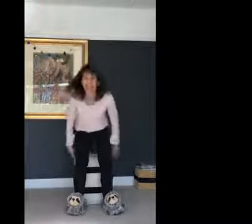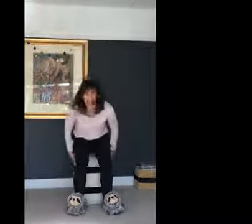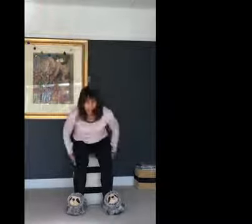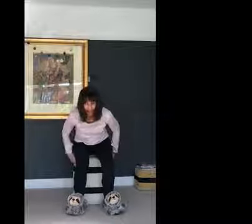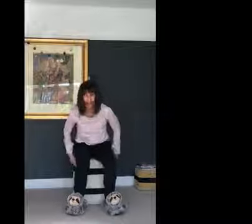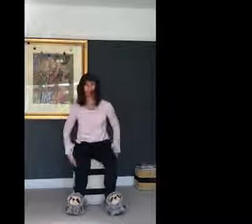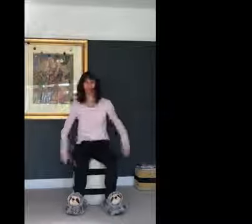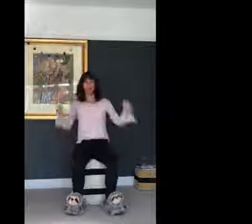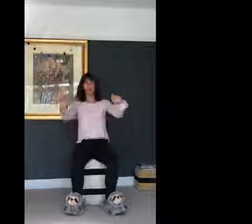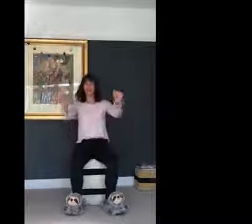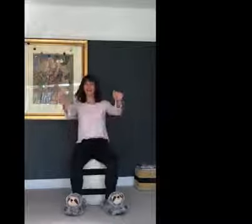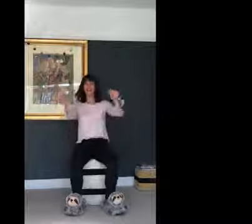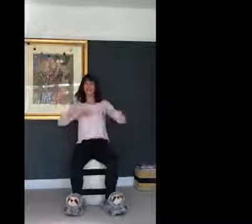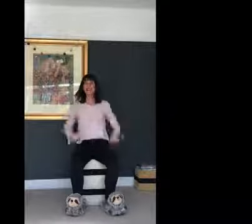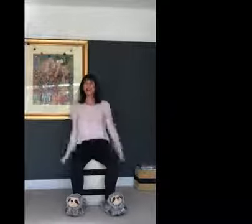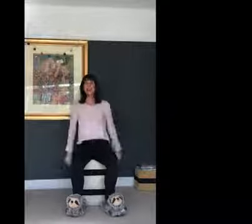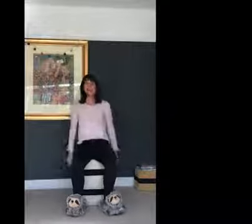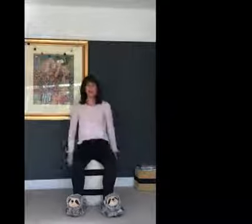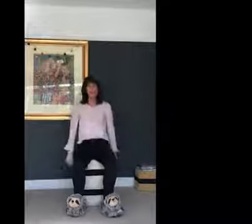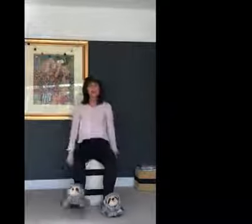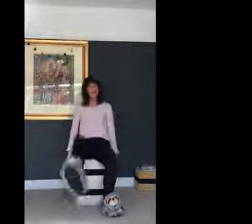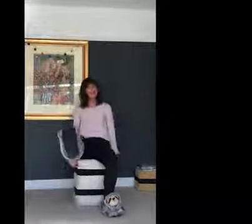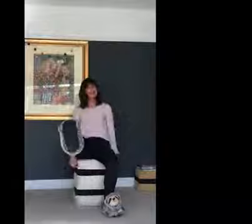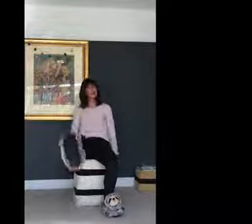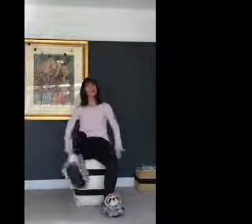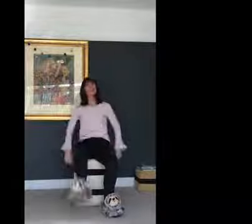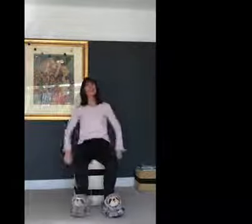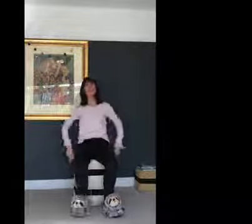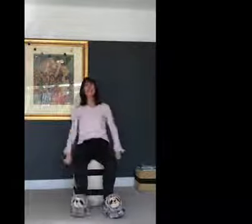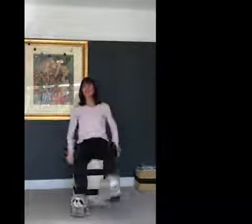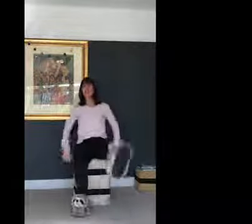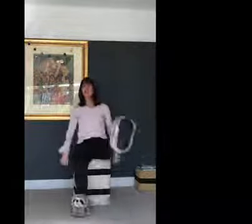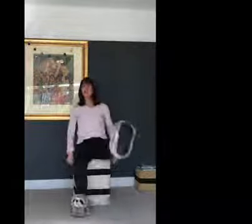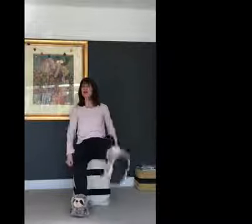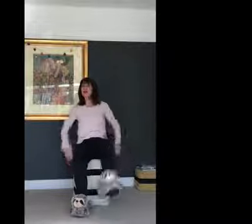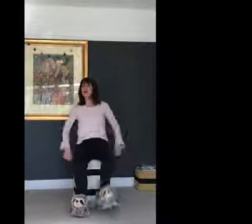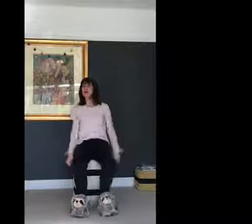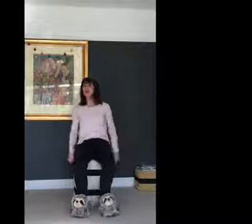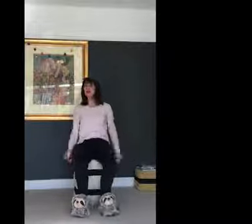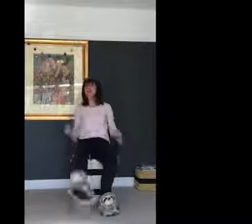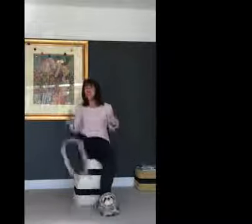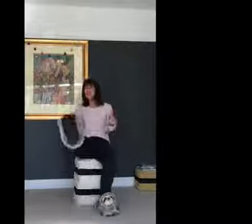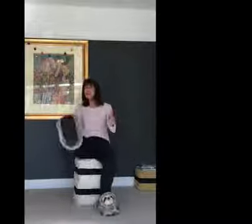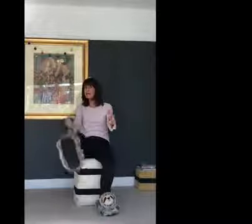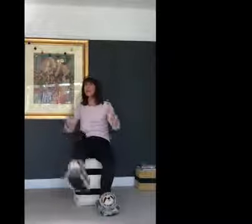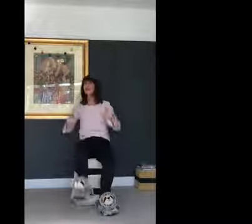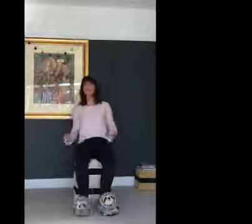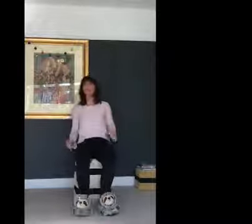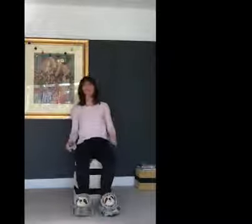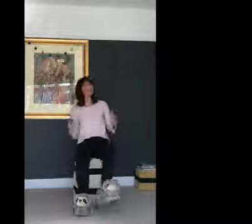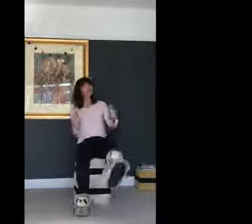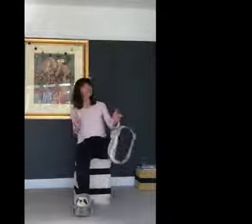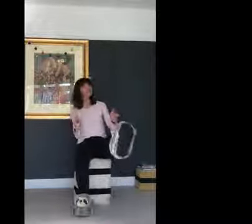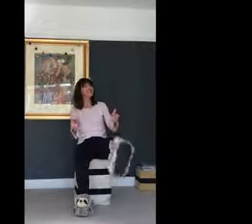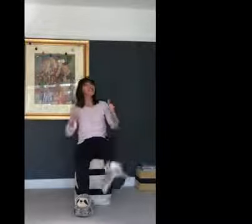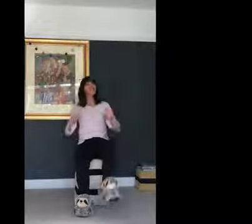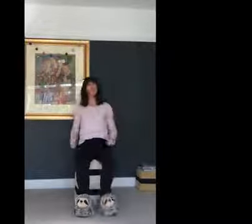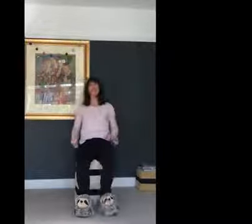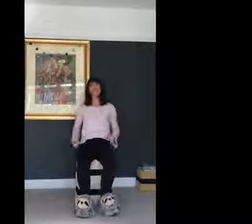down. Ready to get stamping. Stamp your feet, everyone together. Stamp your feet as the music goes round.